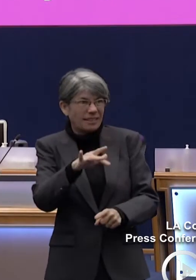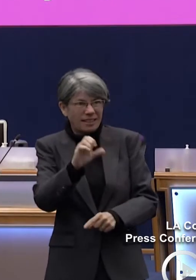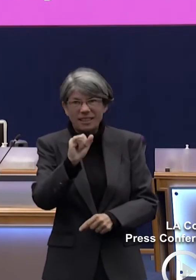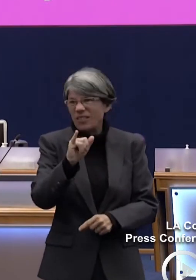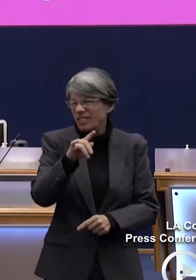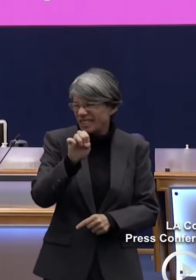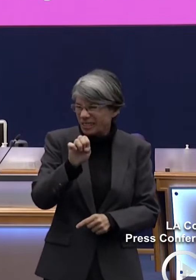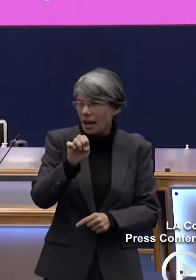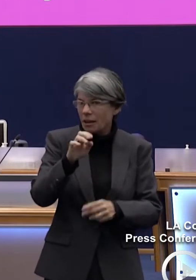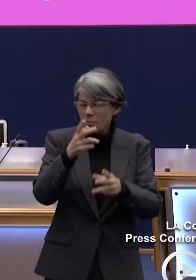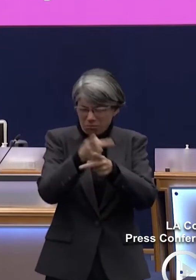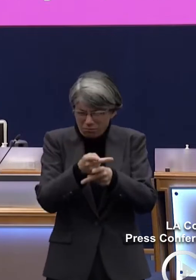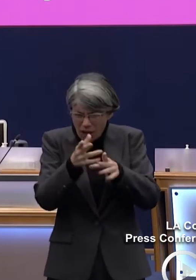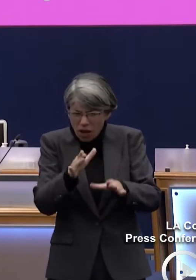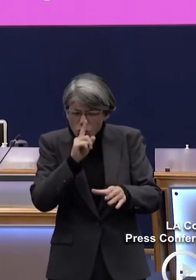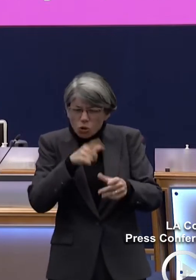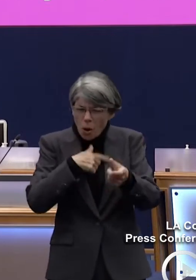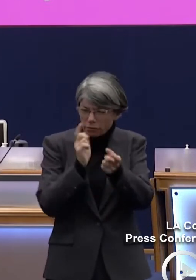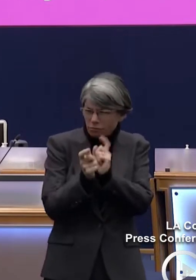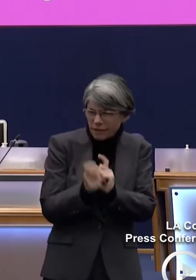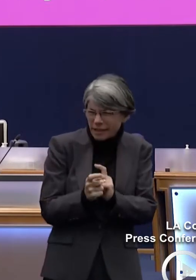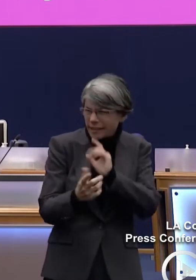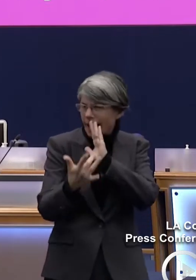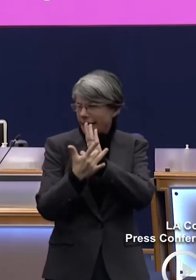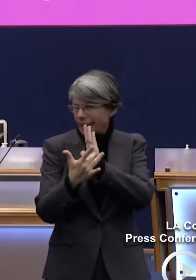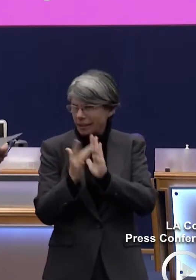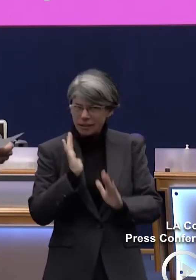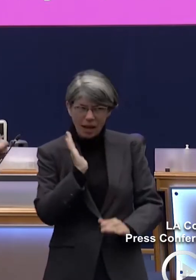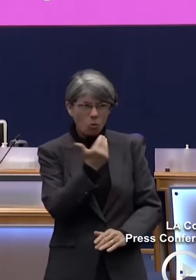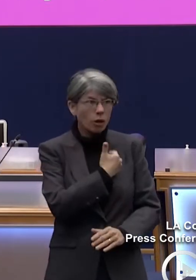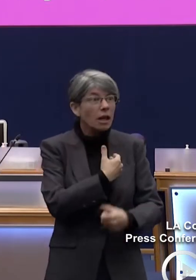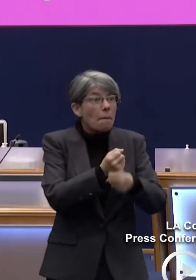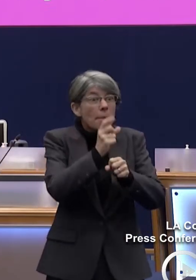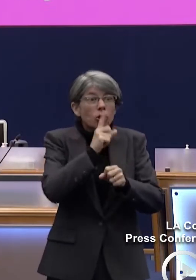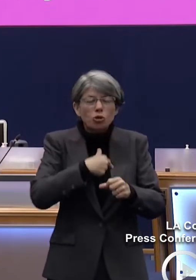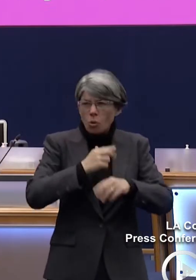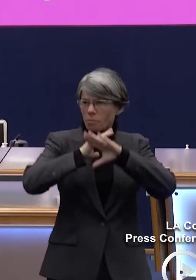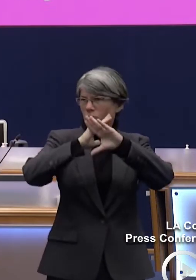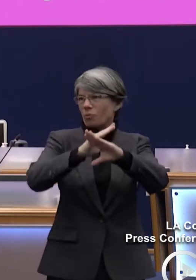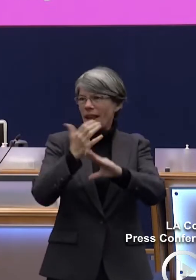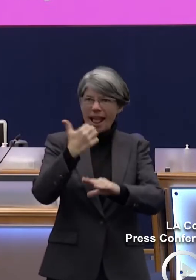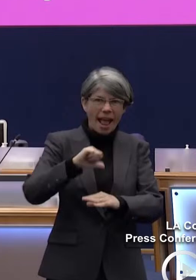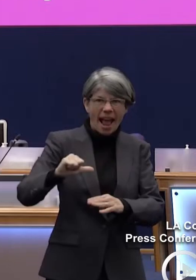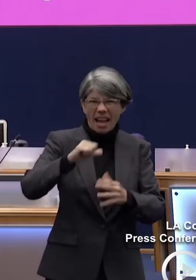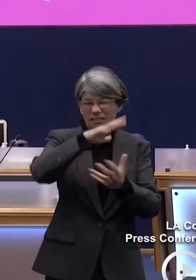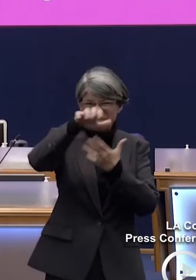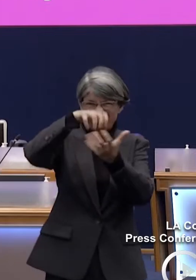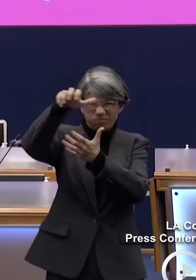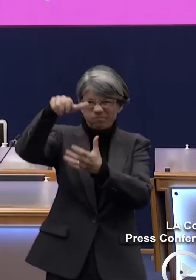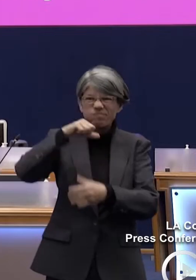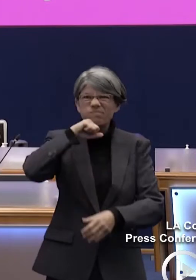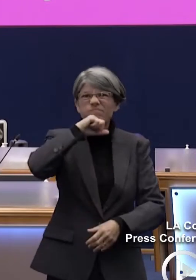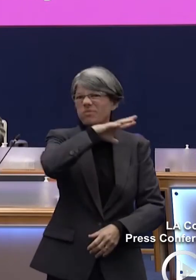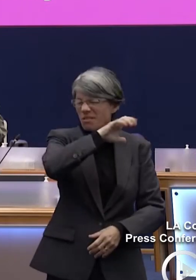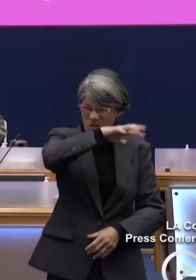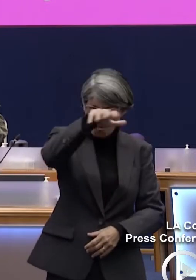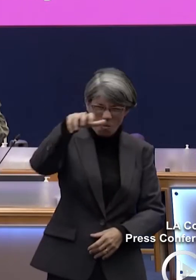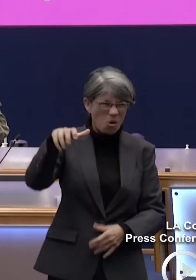monitors. That helps us adjust our techniques to ensure that we are preventing any dust from getting into the